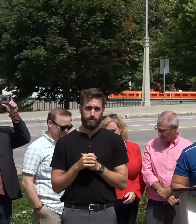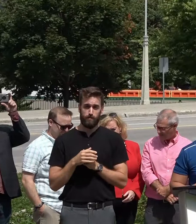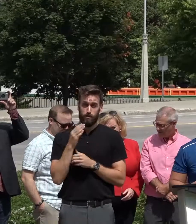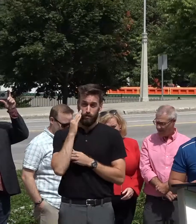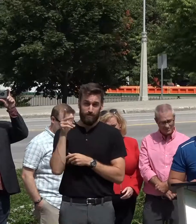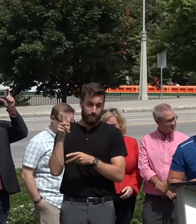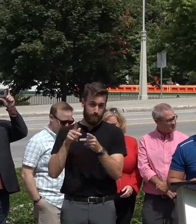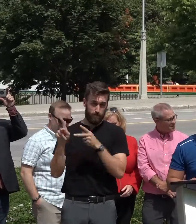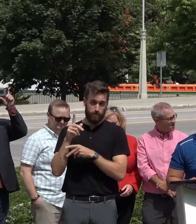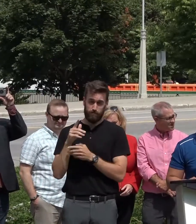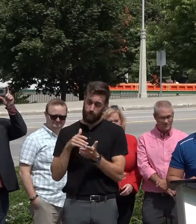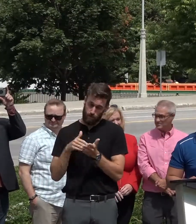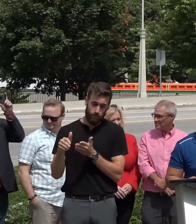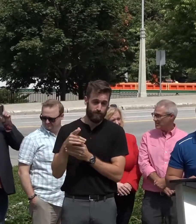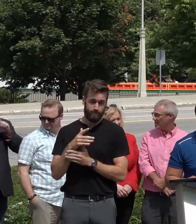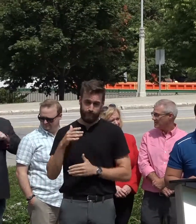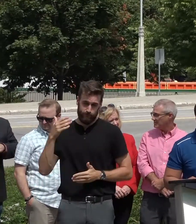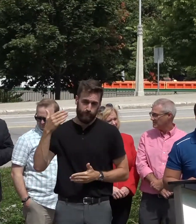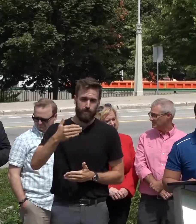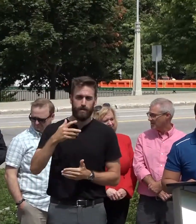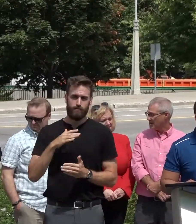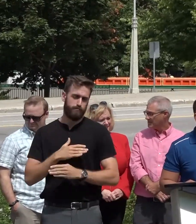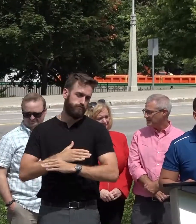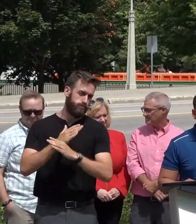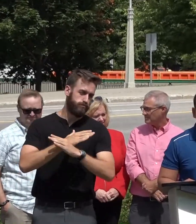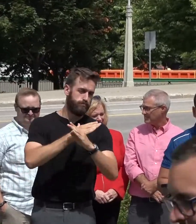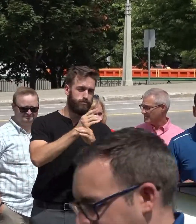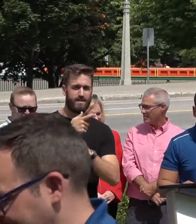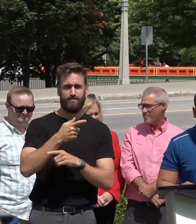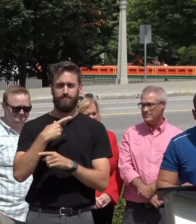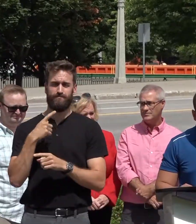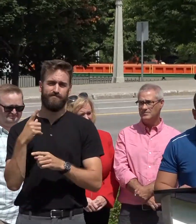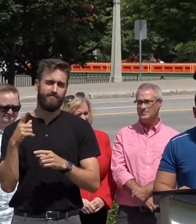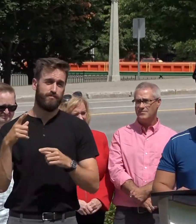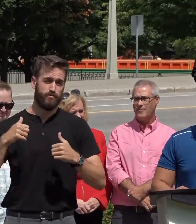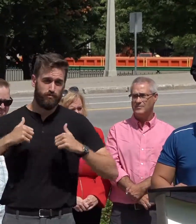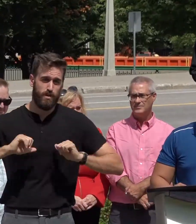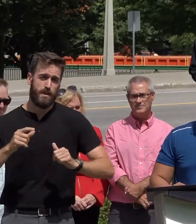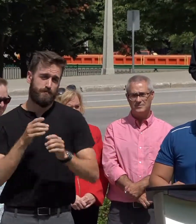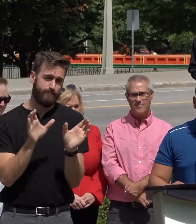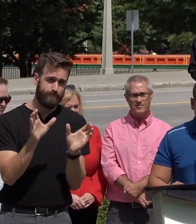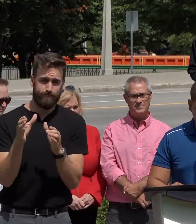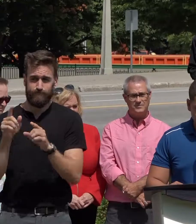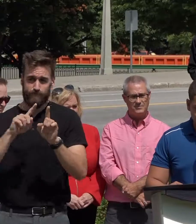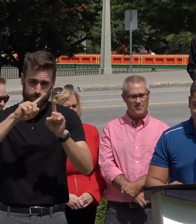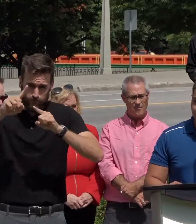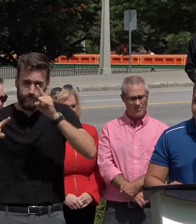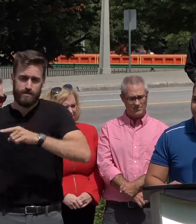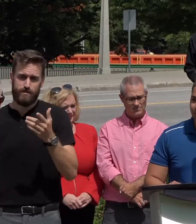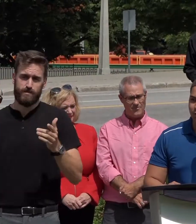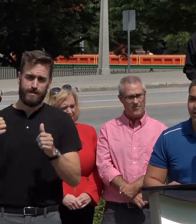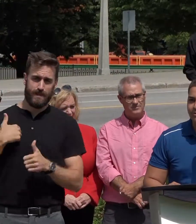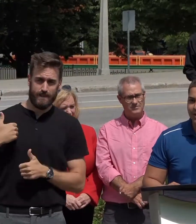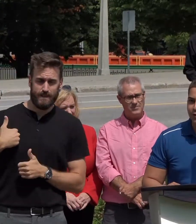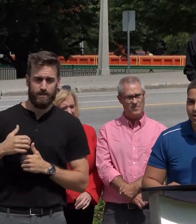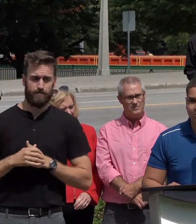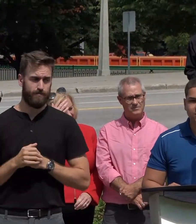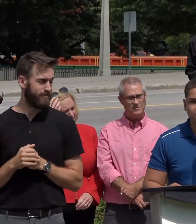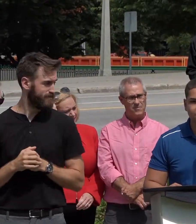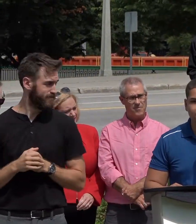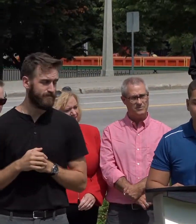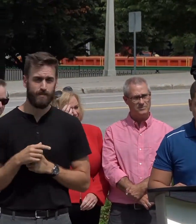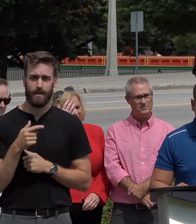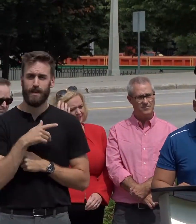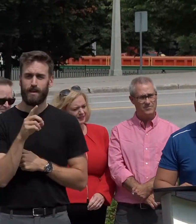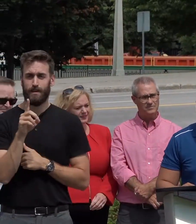have often been at the forefront of inclusion and diversity in Canada. My name is David Sabourin. I use he, him pronouns, and I'm the